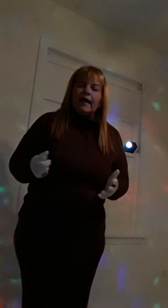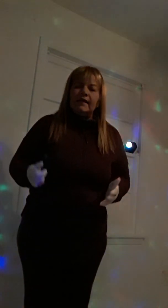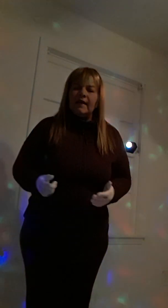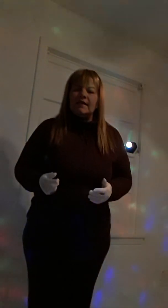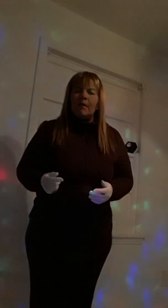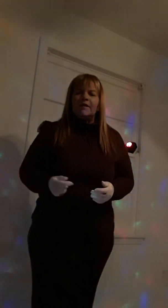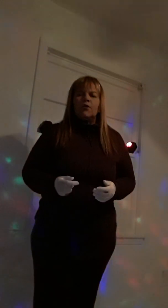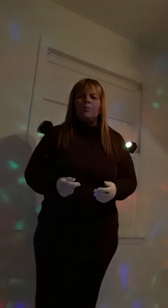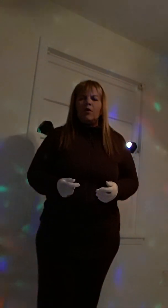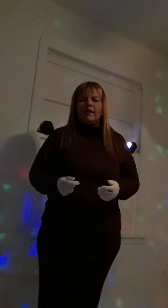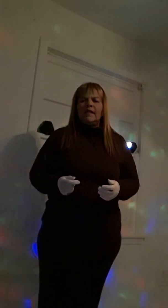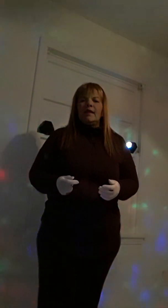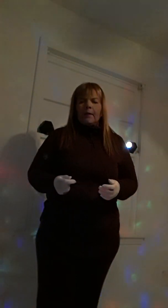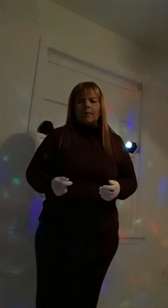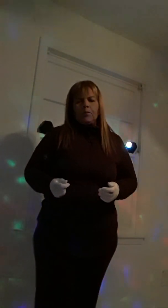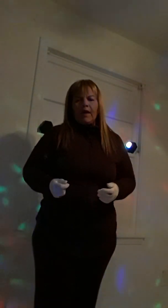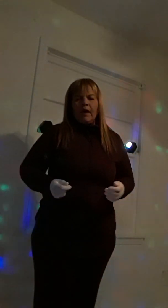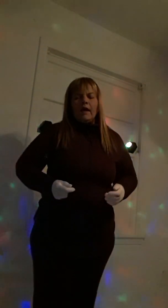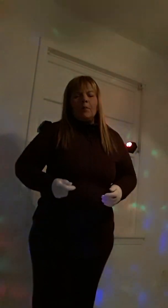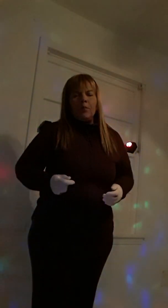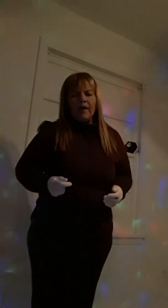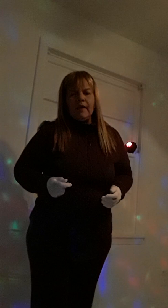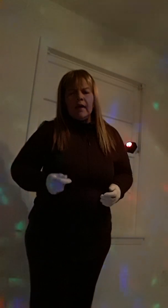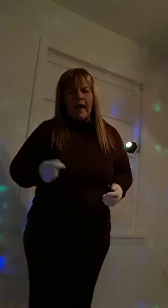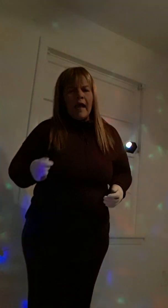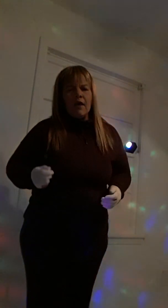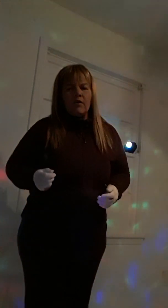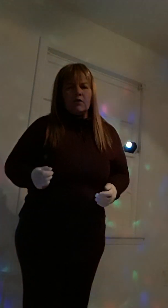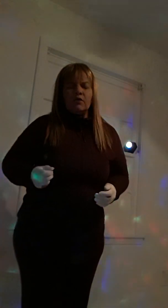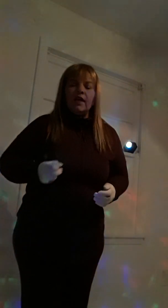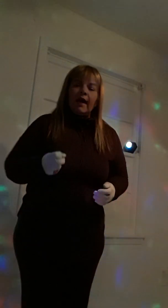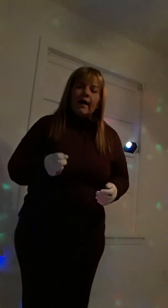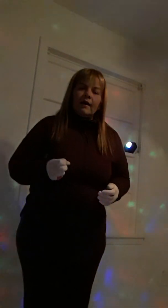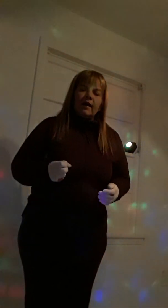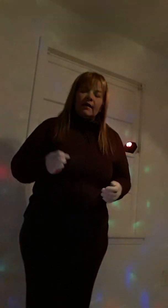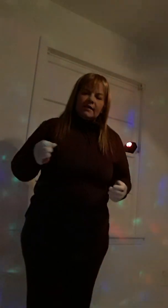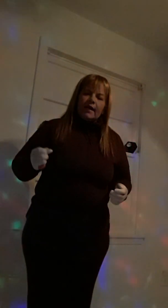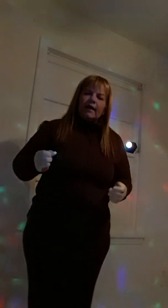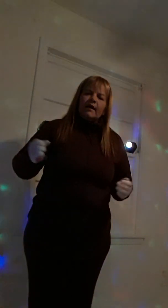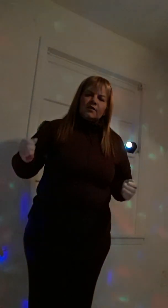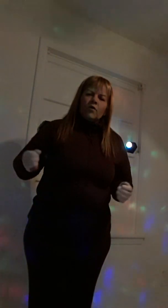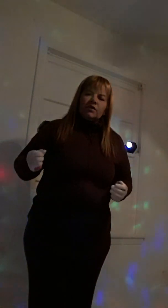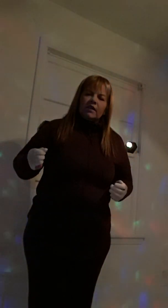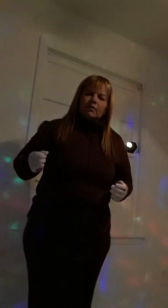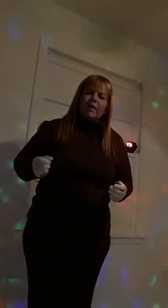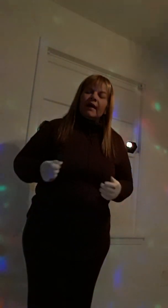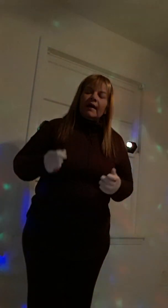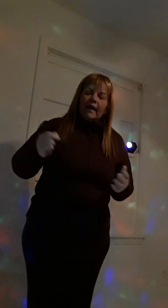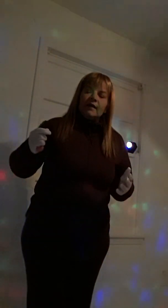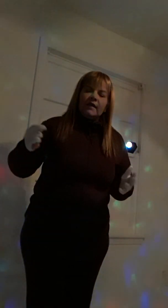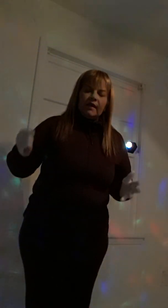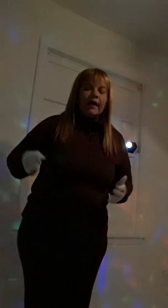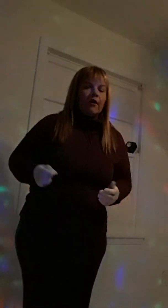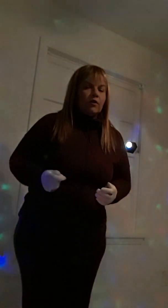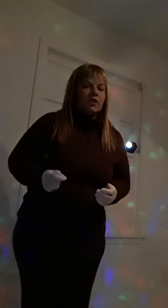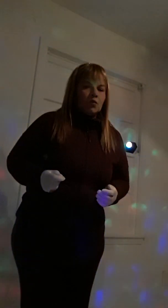gente que está más comprometida, pueden ellos llegar a hacer las cosas para que la gente tenga cosas